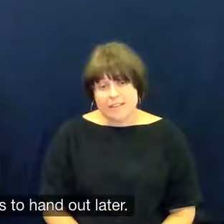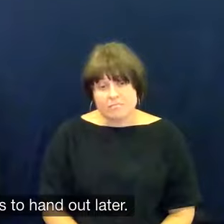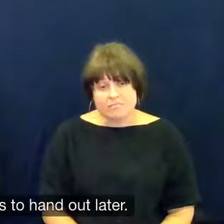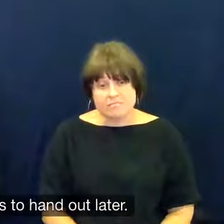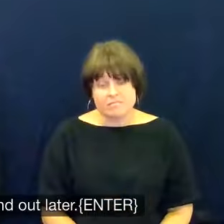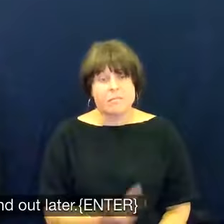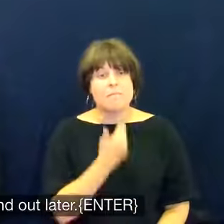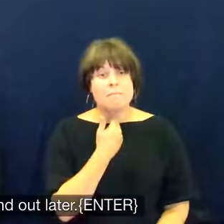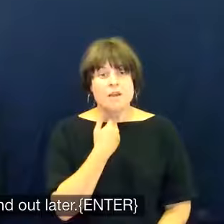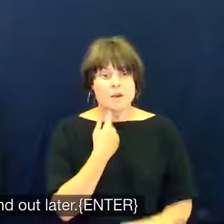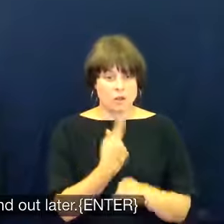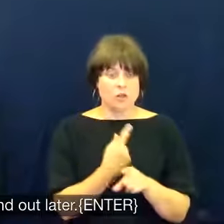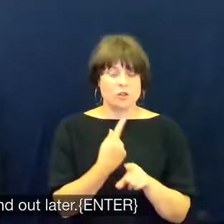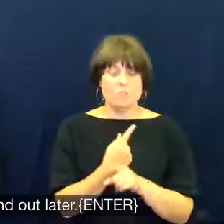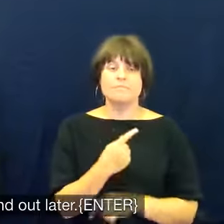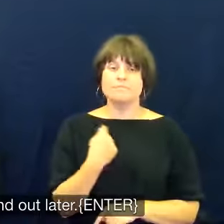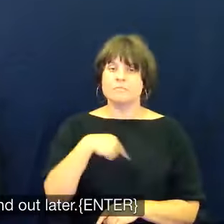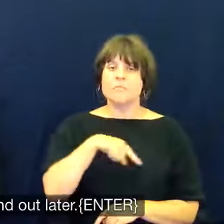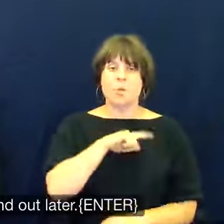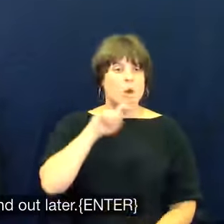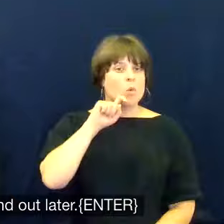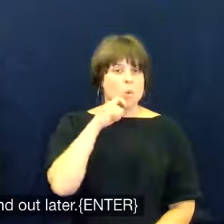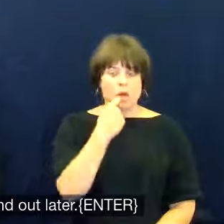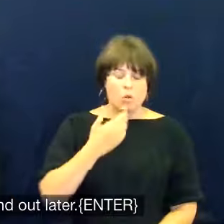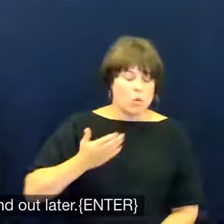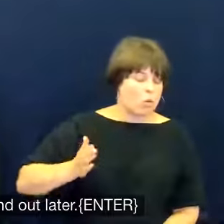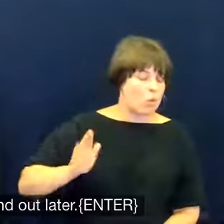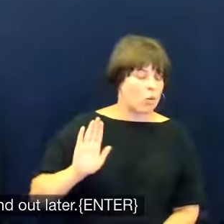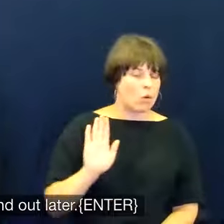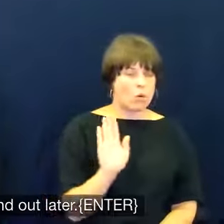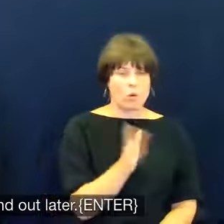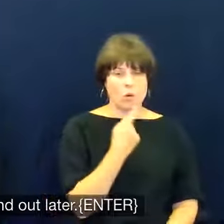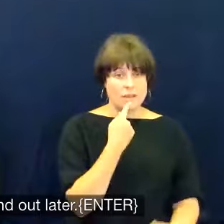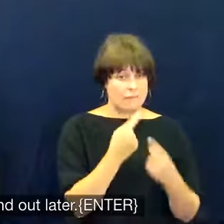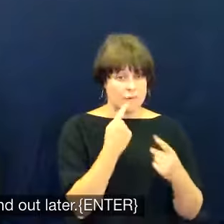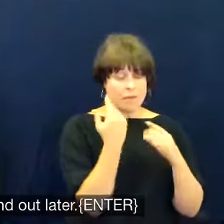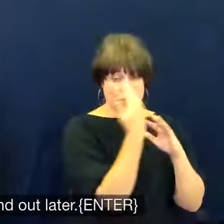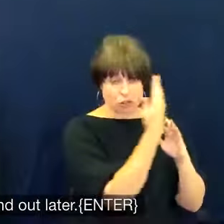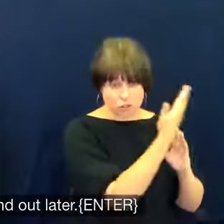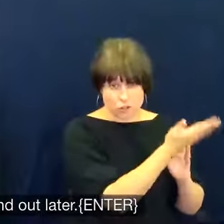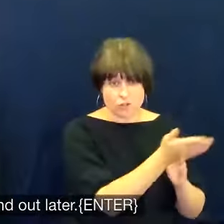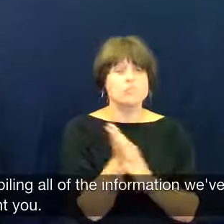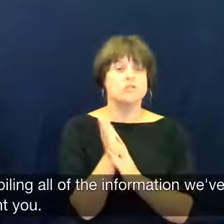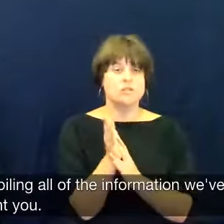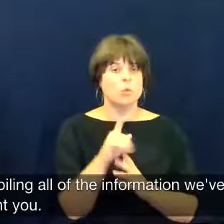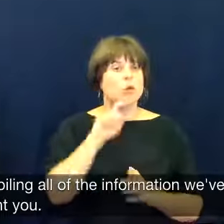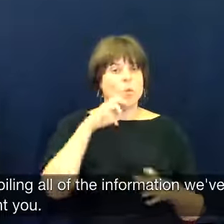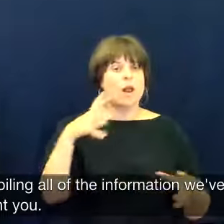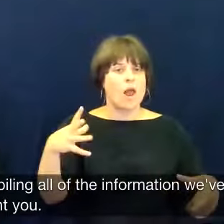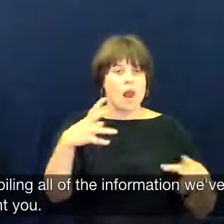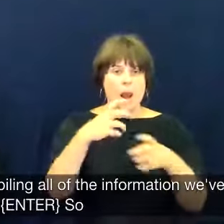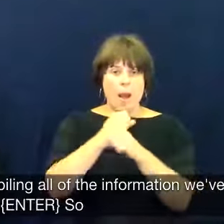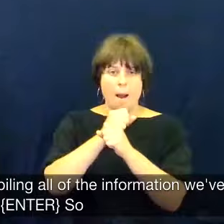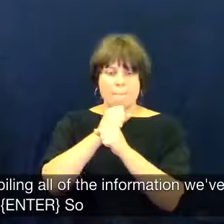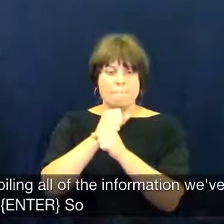It's Meredith. We will be compiling all of the information we've sent you. So I'm glad to hear that you received